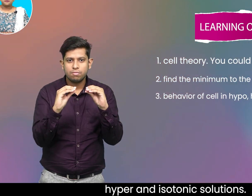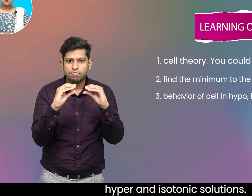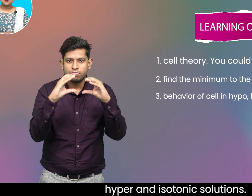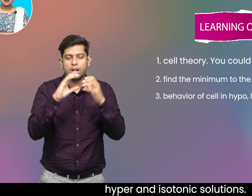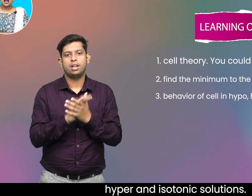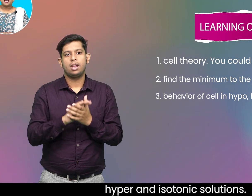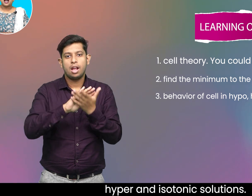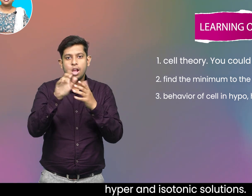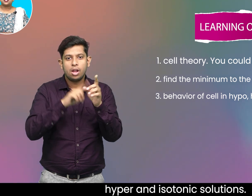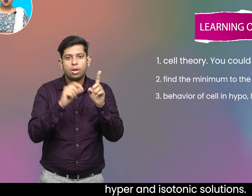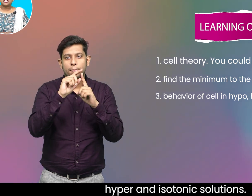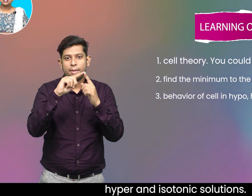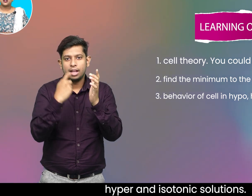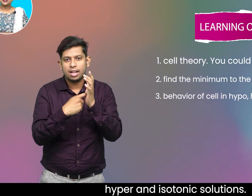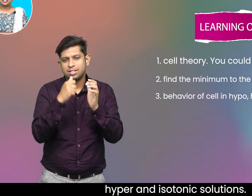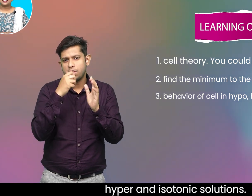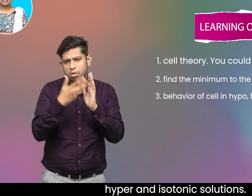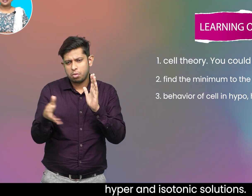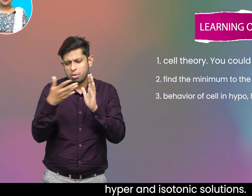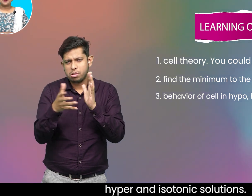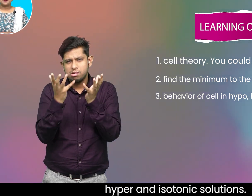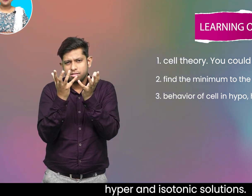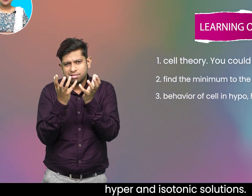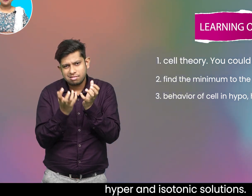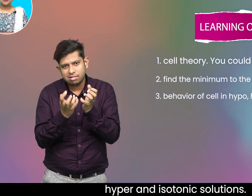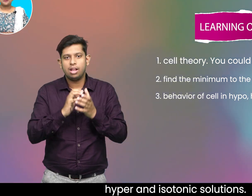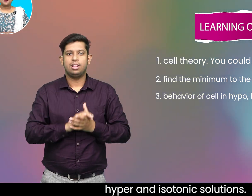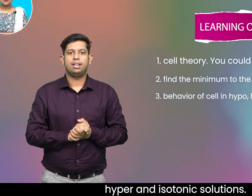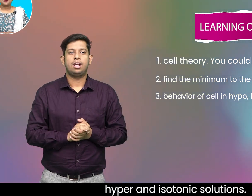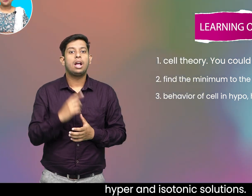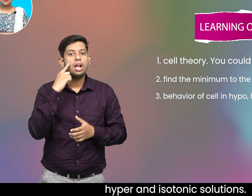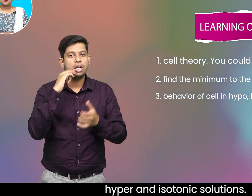hyper and isotonic solutions.